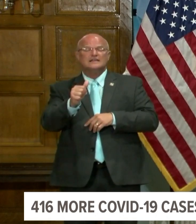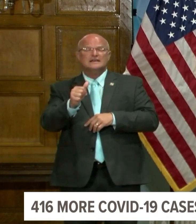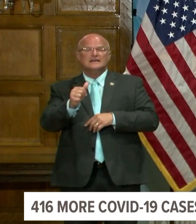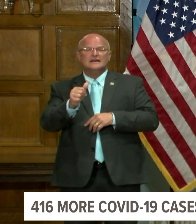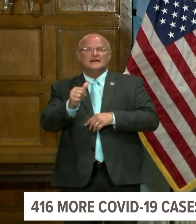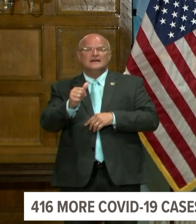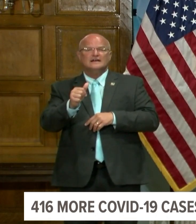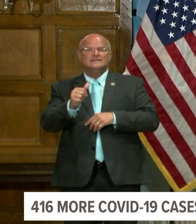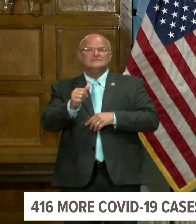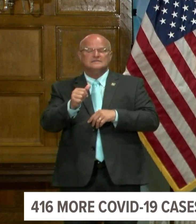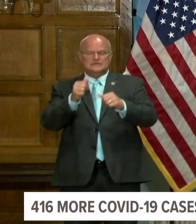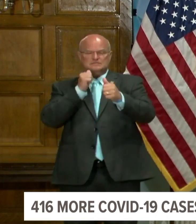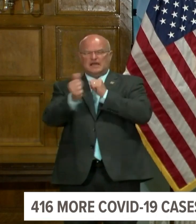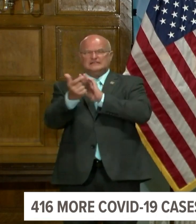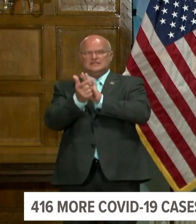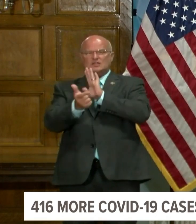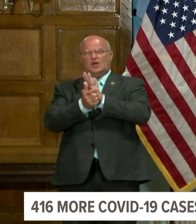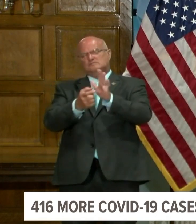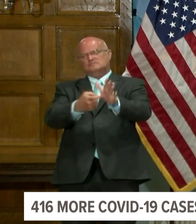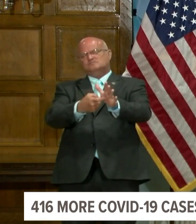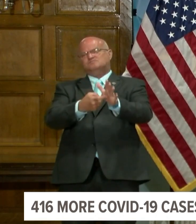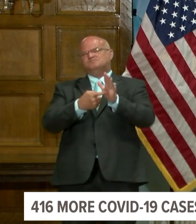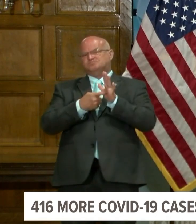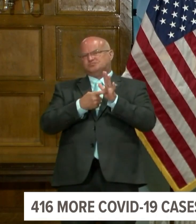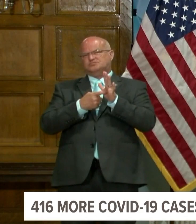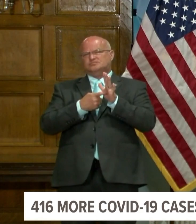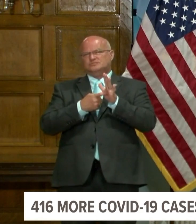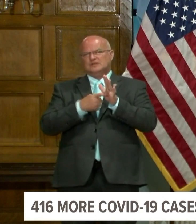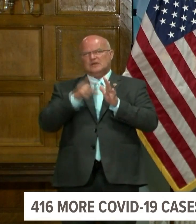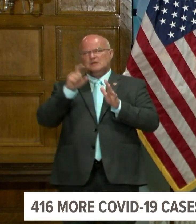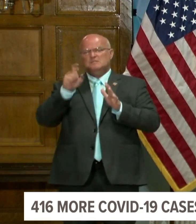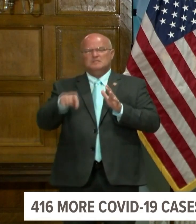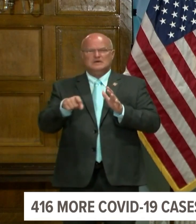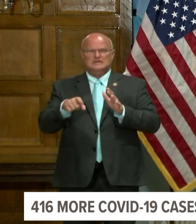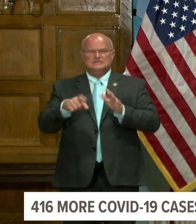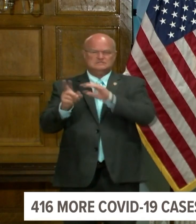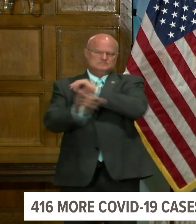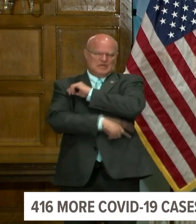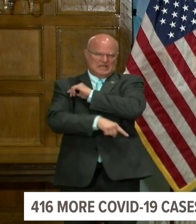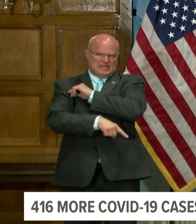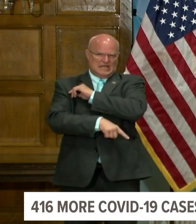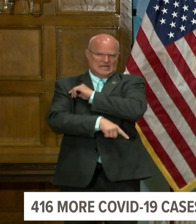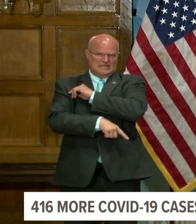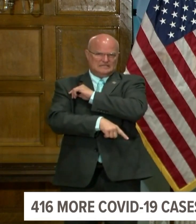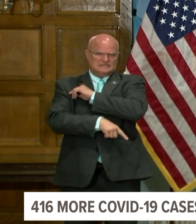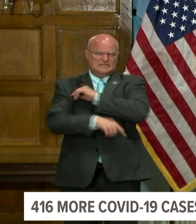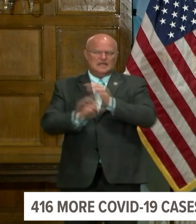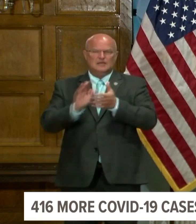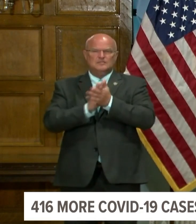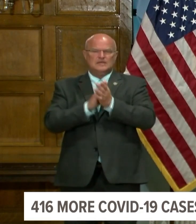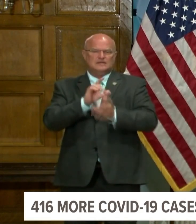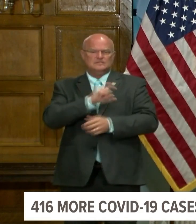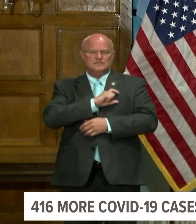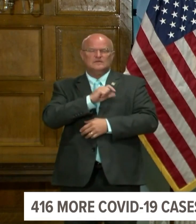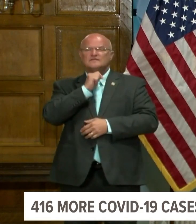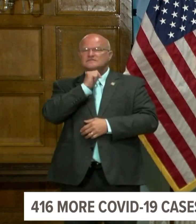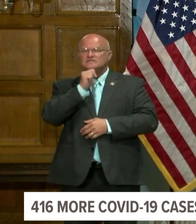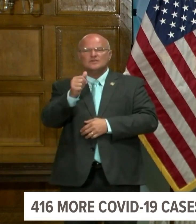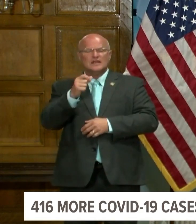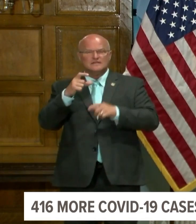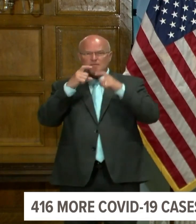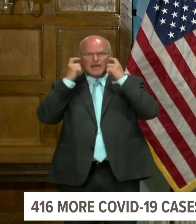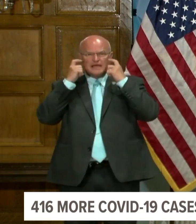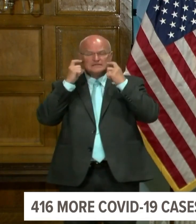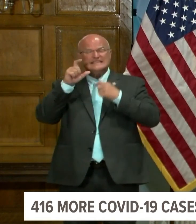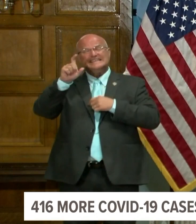a mandate that everybody is going to somehow be penalized and turned into law enforcement if they don't wear a mask.